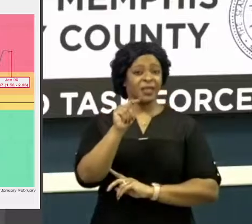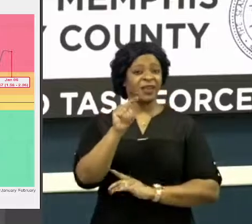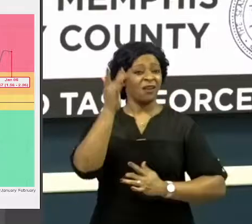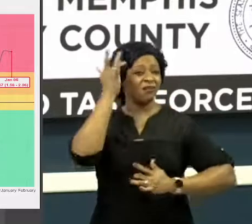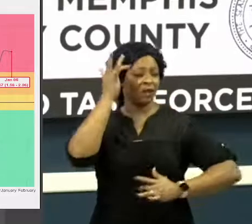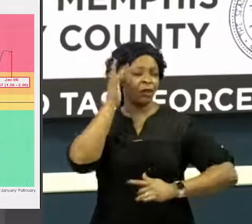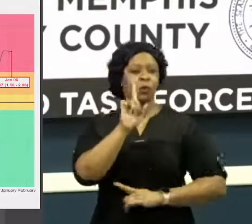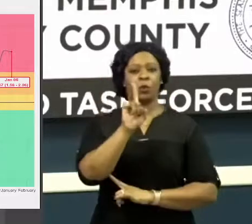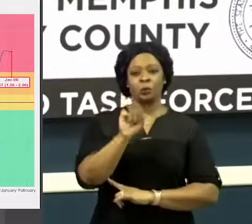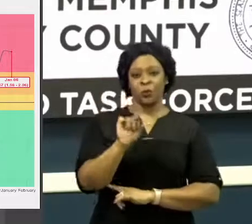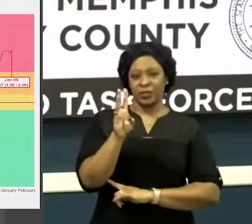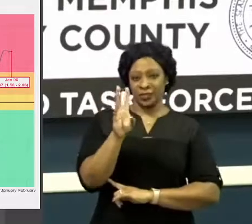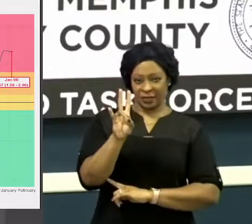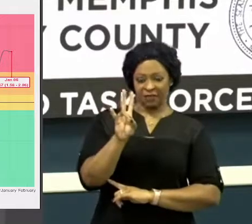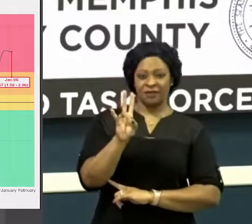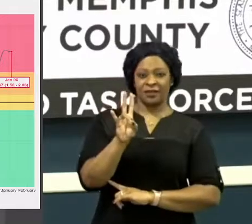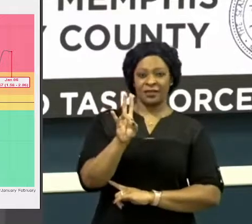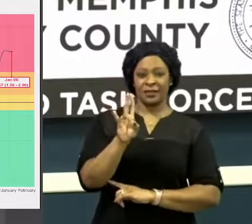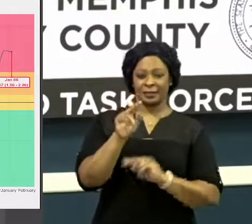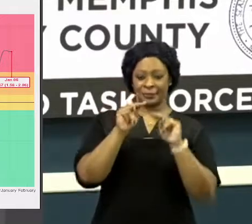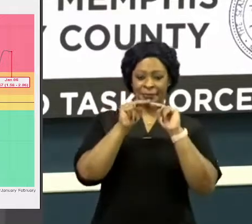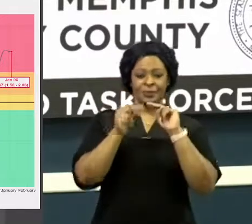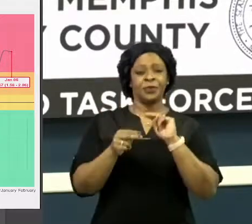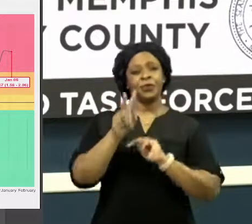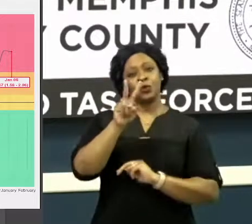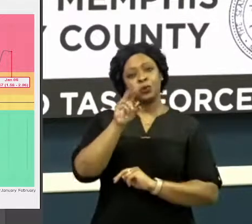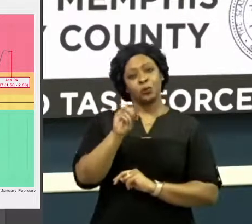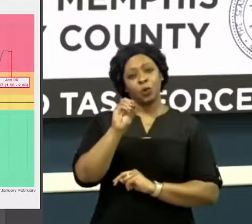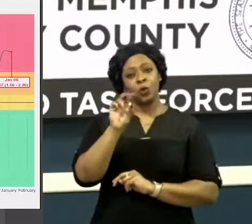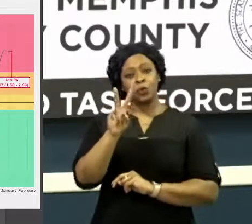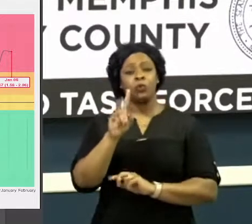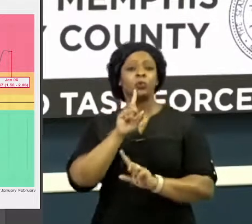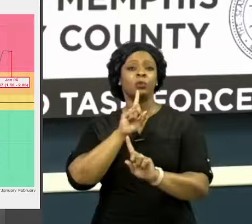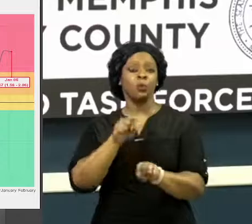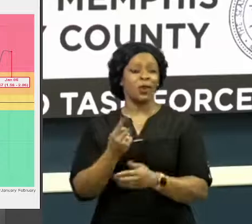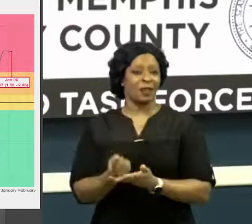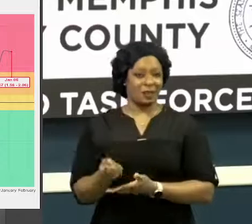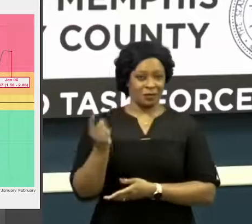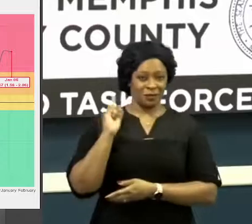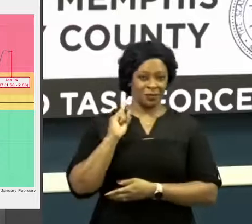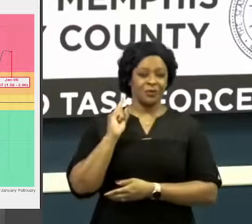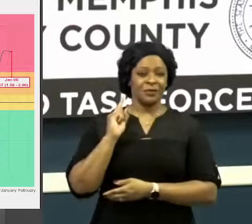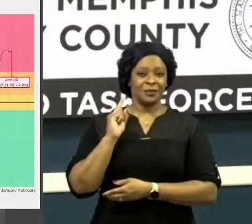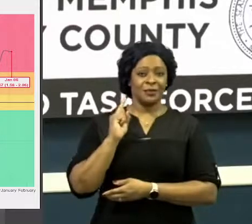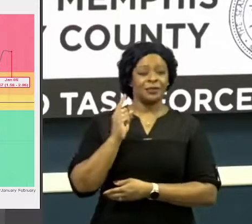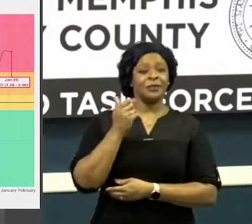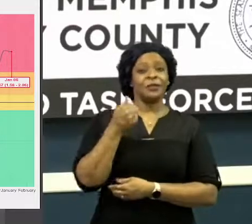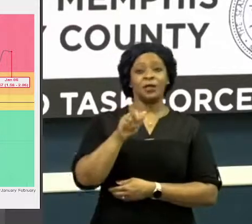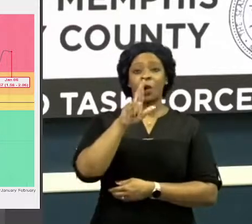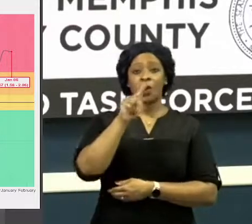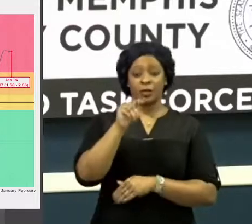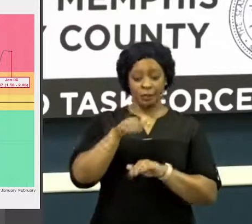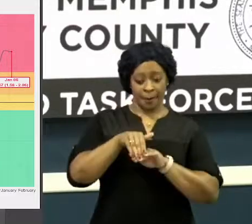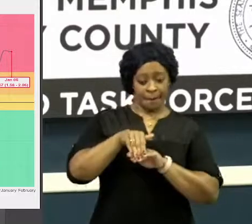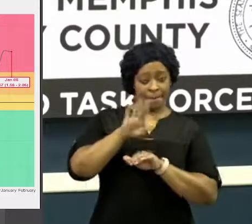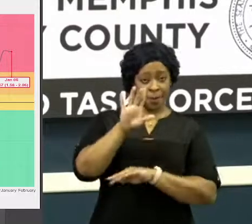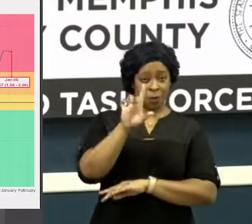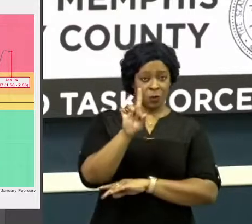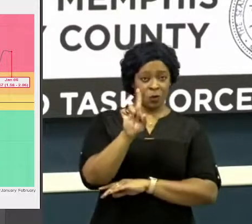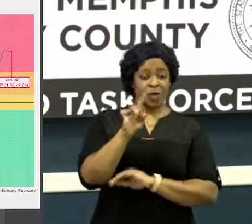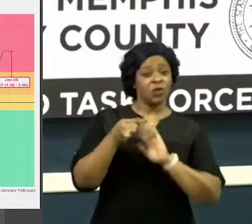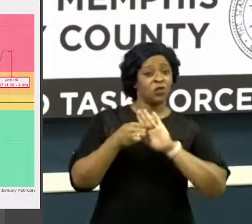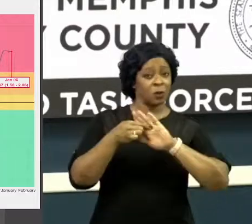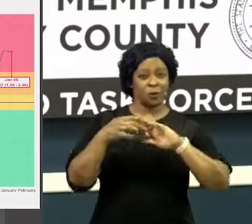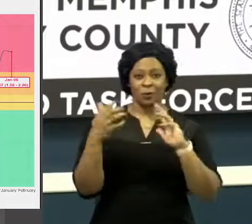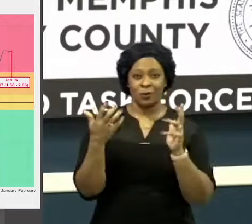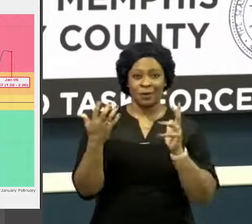now 1.67, down from 2.02 reported last week. Any RT greater than 1 indicates